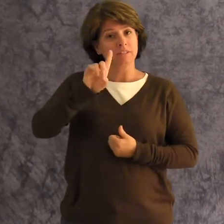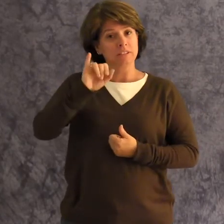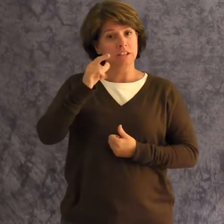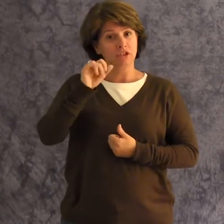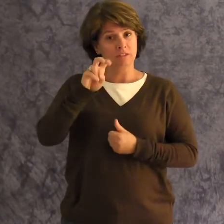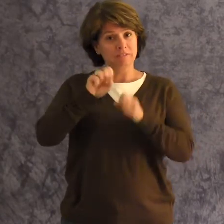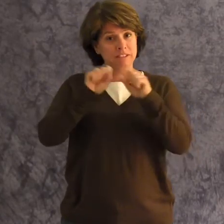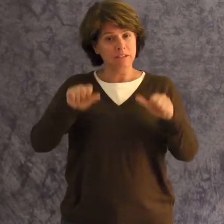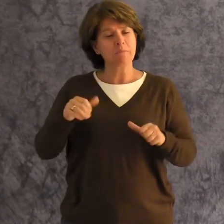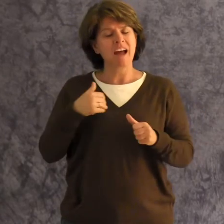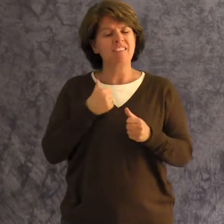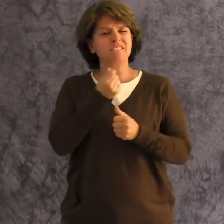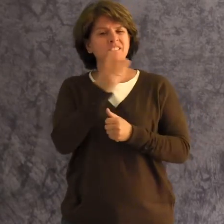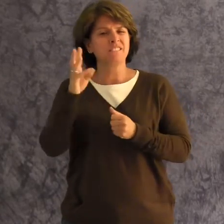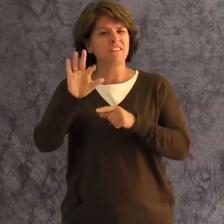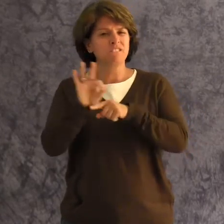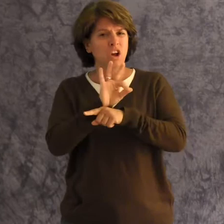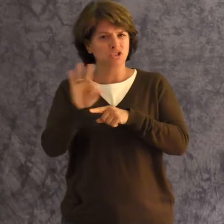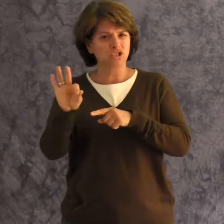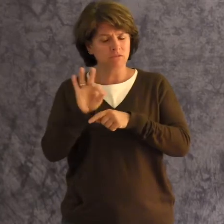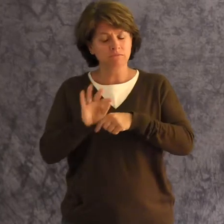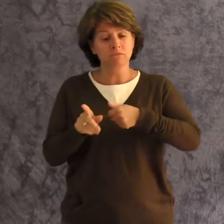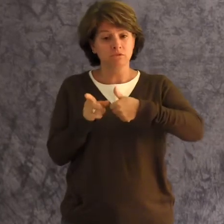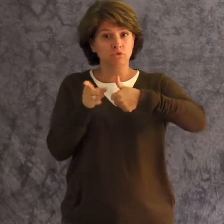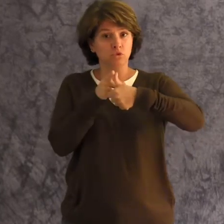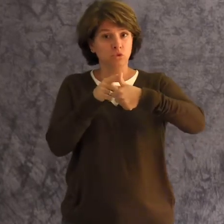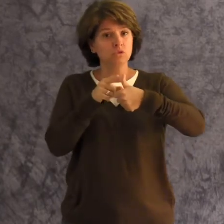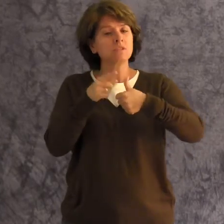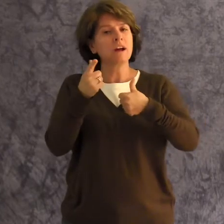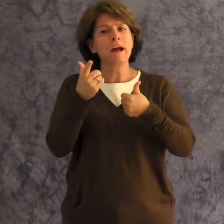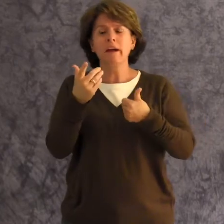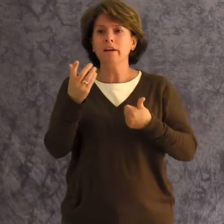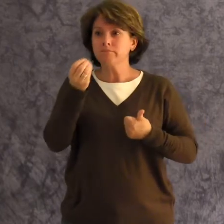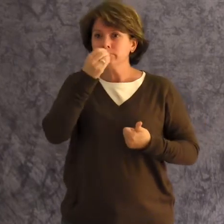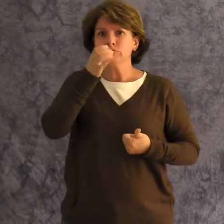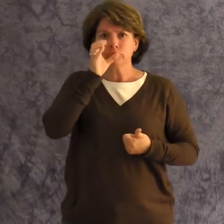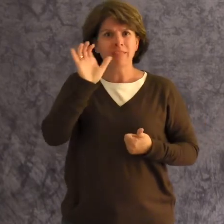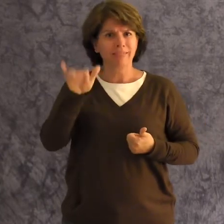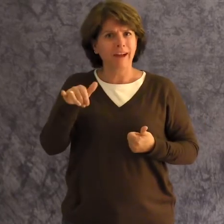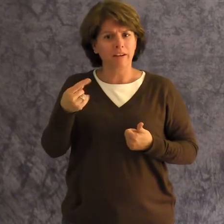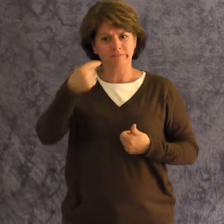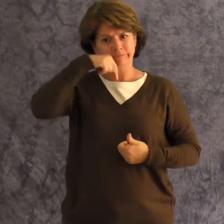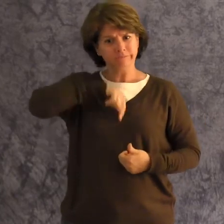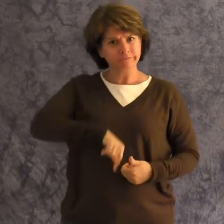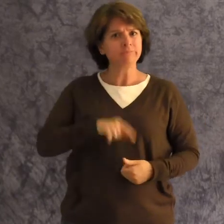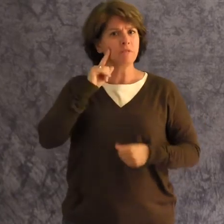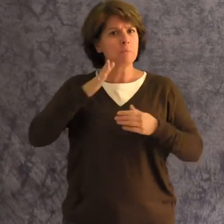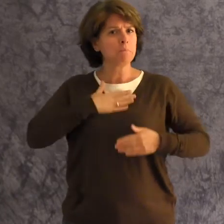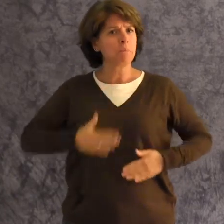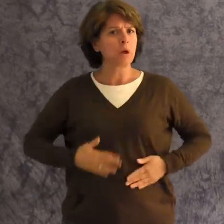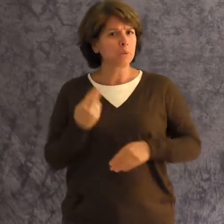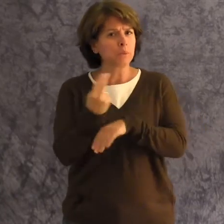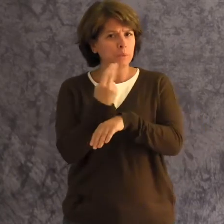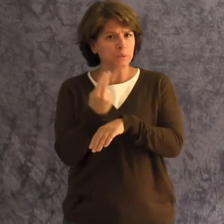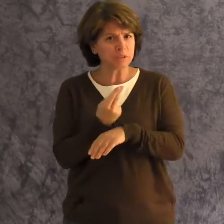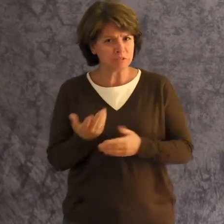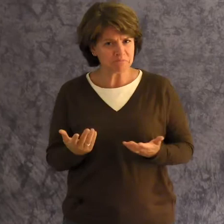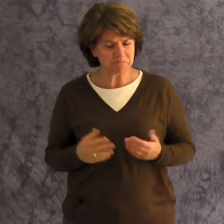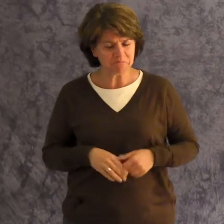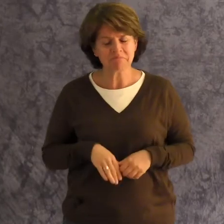all, the digestive system is designed to allow you to take food and beverages into your body. Second, the digestive system is